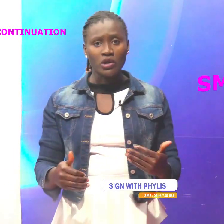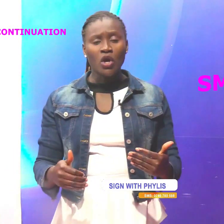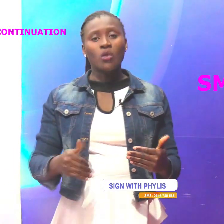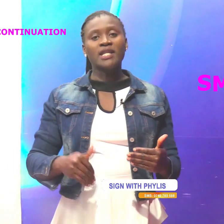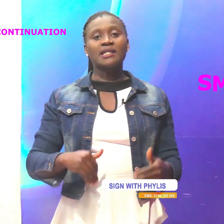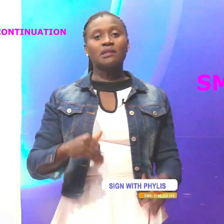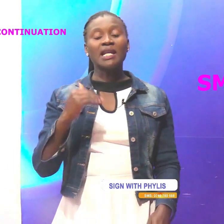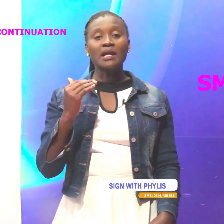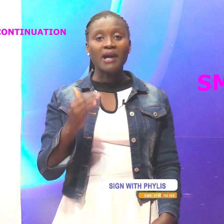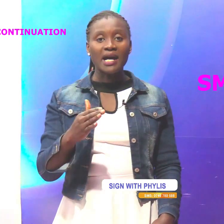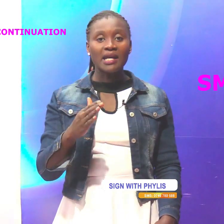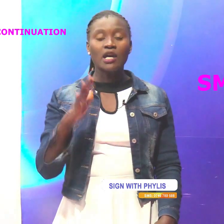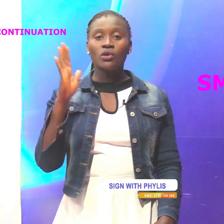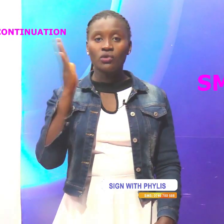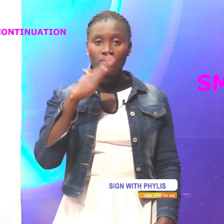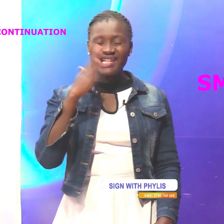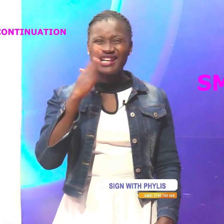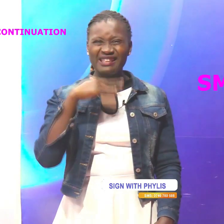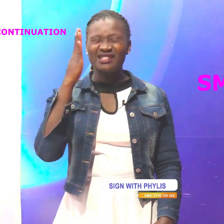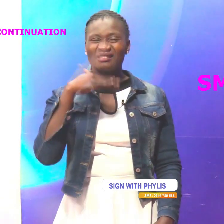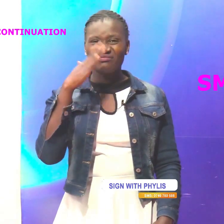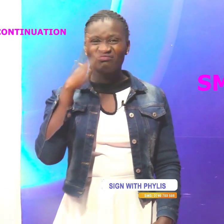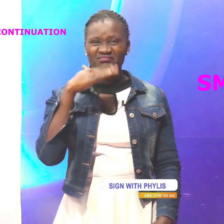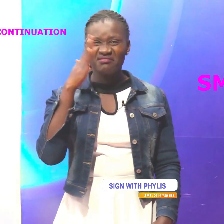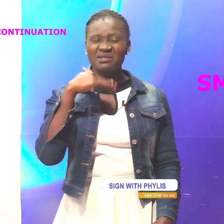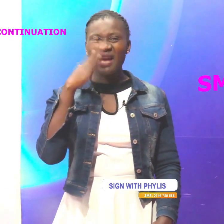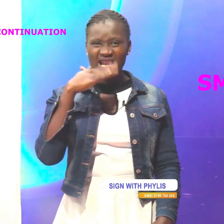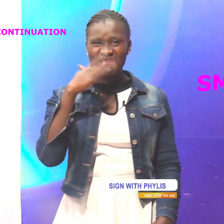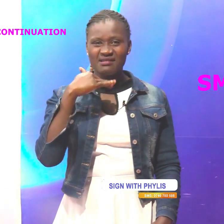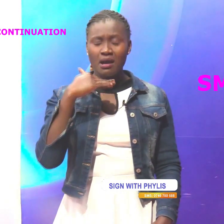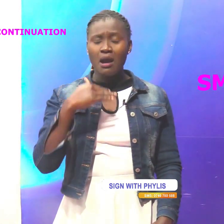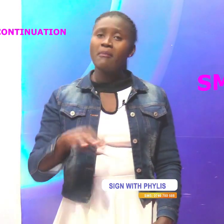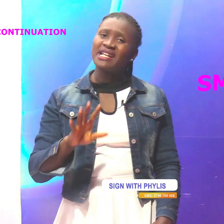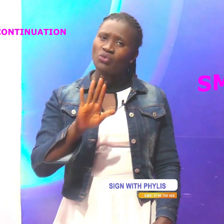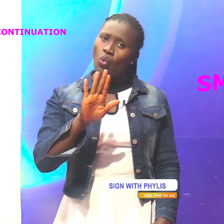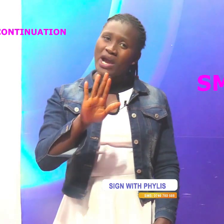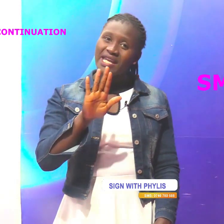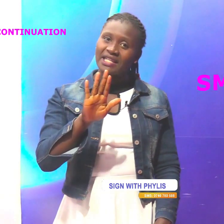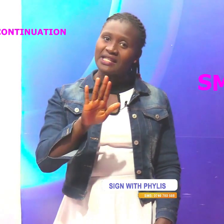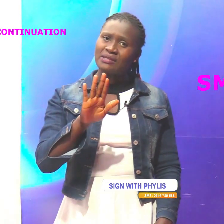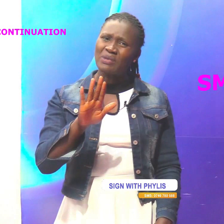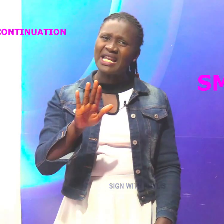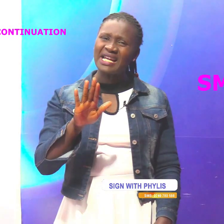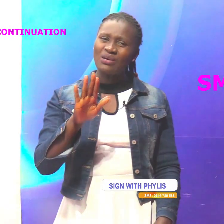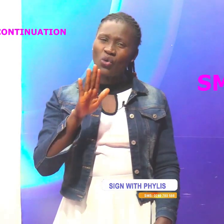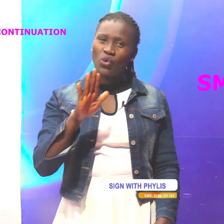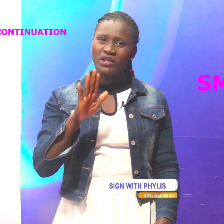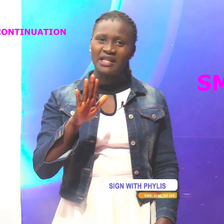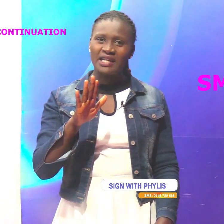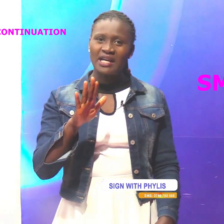it is smelling bad, you do it like this. Smell. But when it is smelling good, you